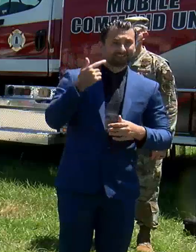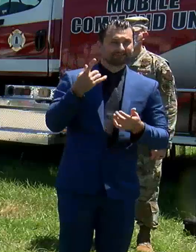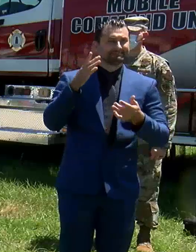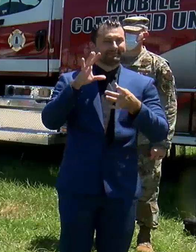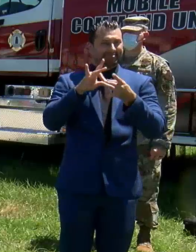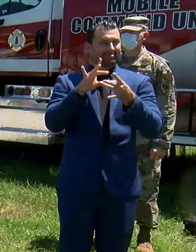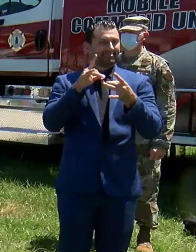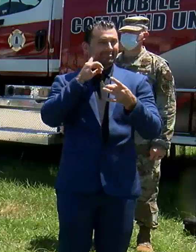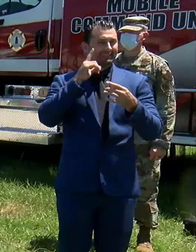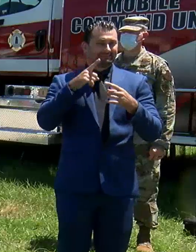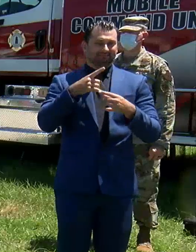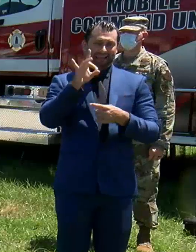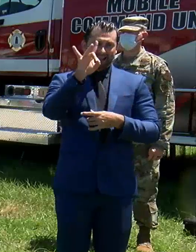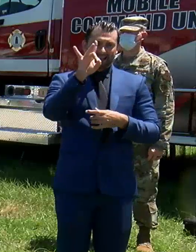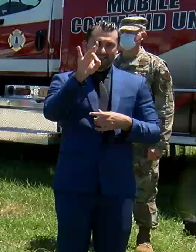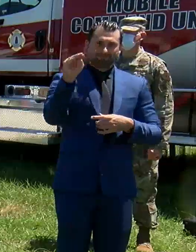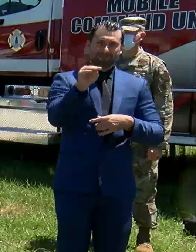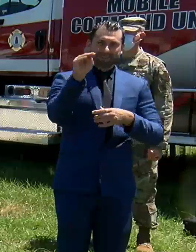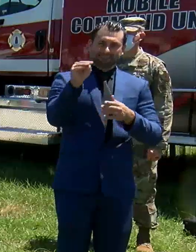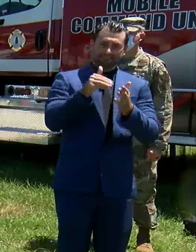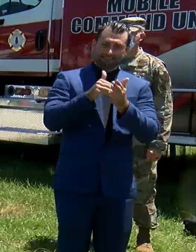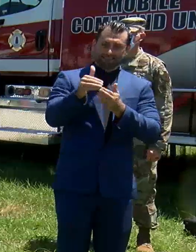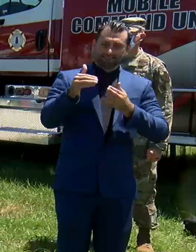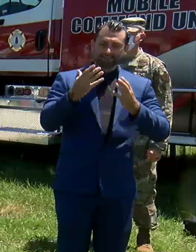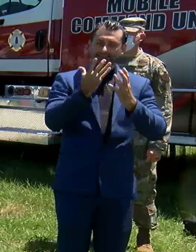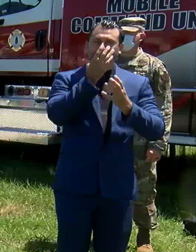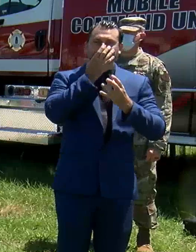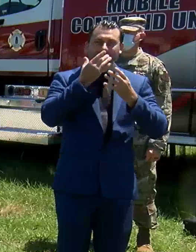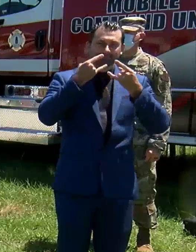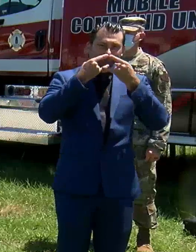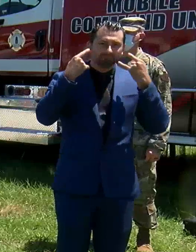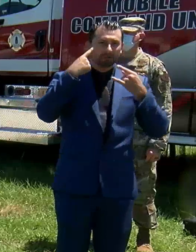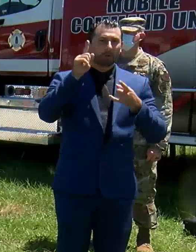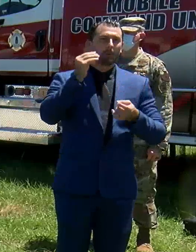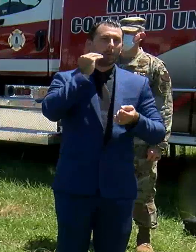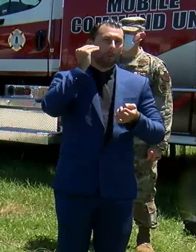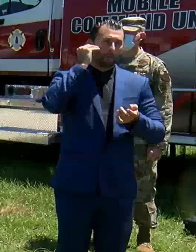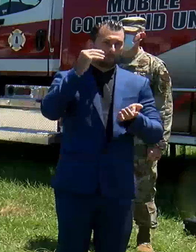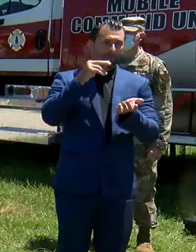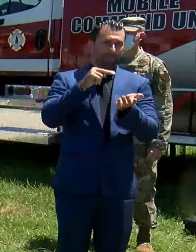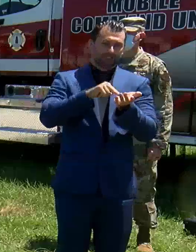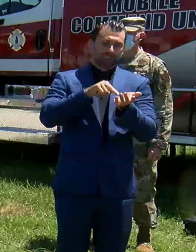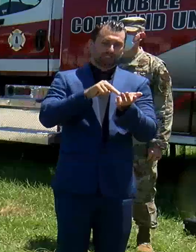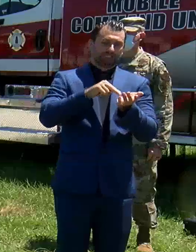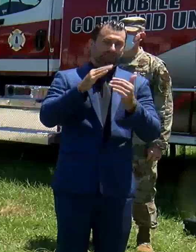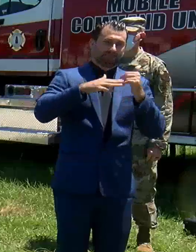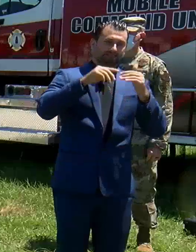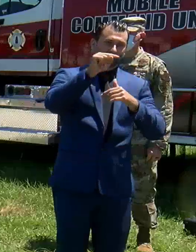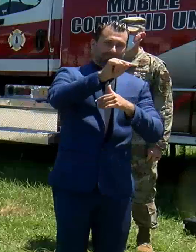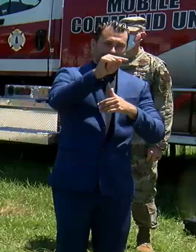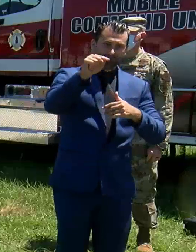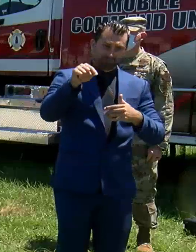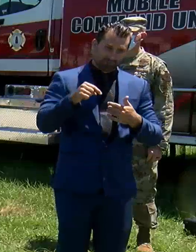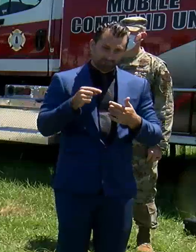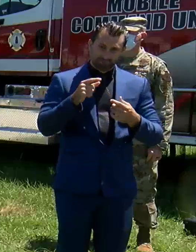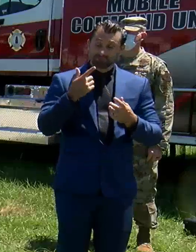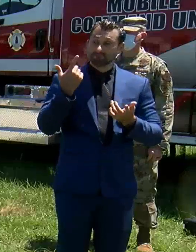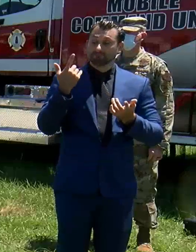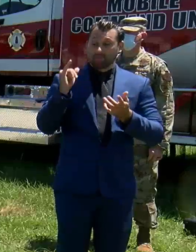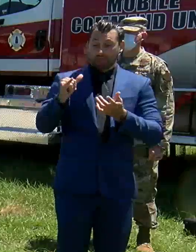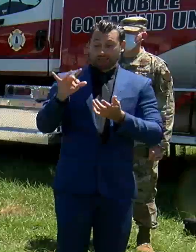out yesterday. We'll be at 10 million by the end of the week, specifically just to long-term care facilities. Plus, the federal government is sending them 2 weeks'